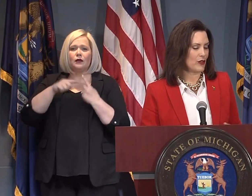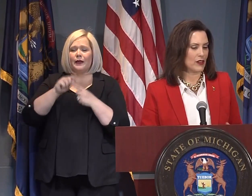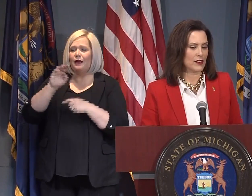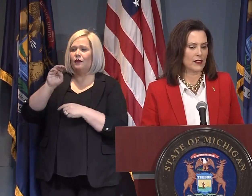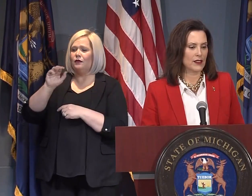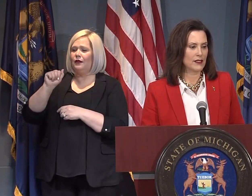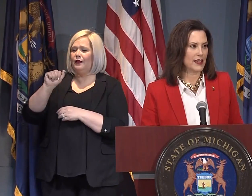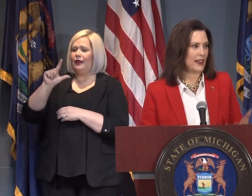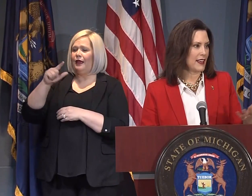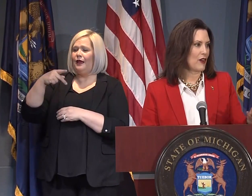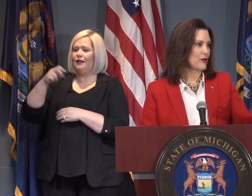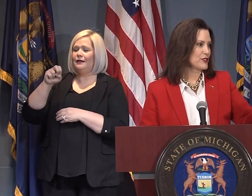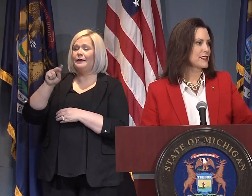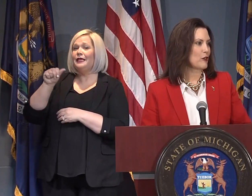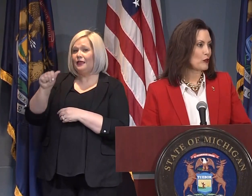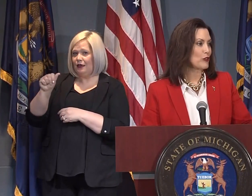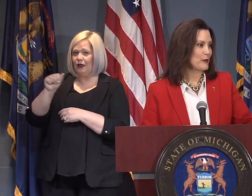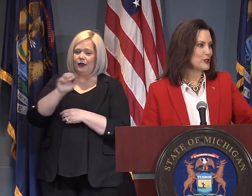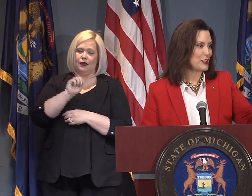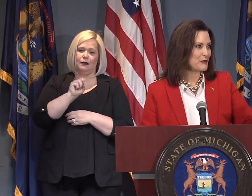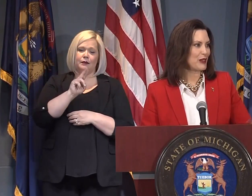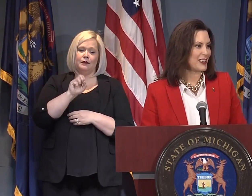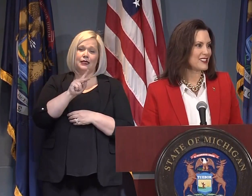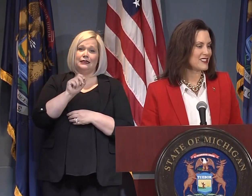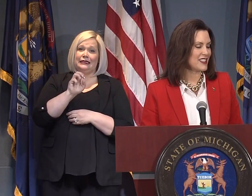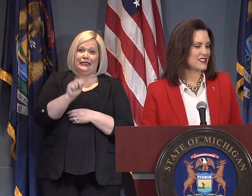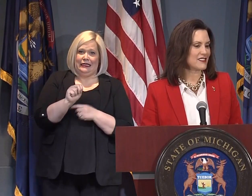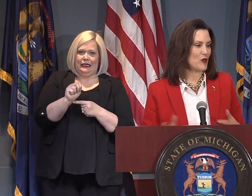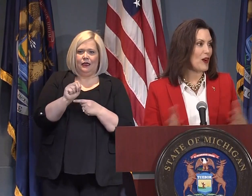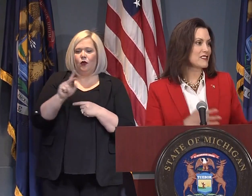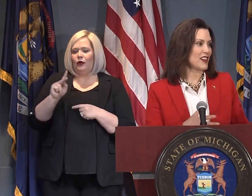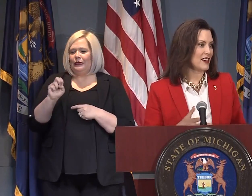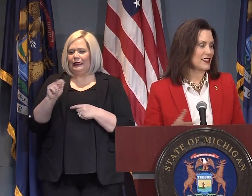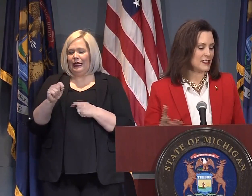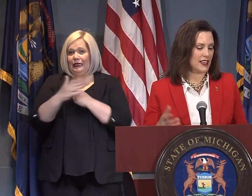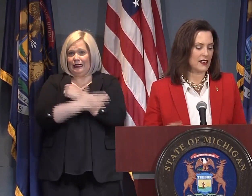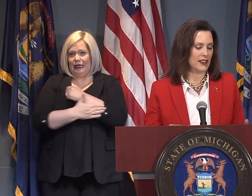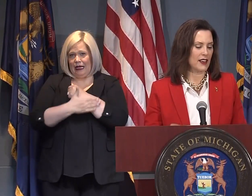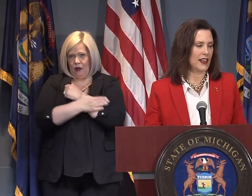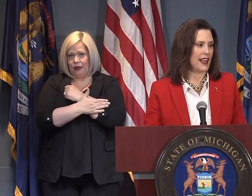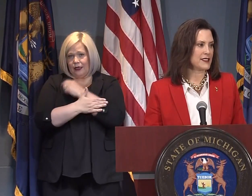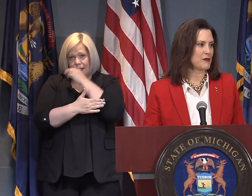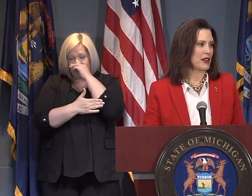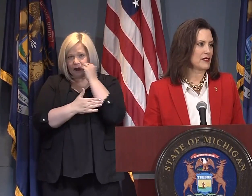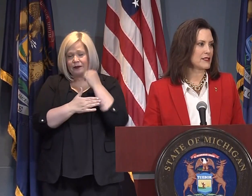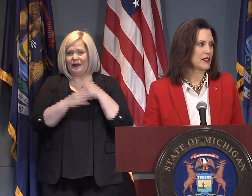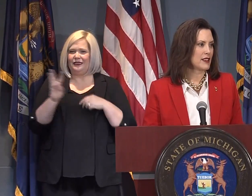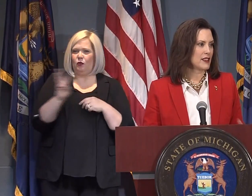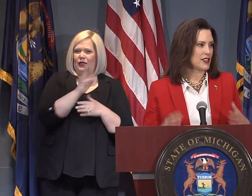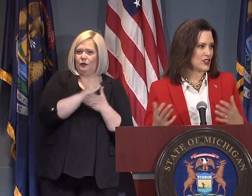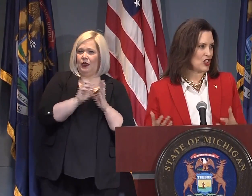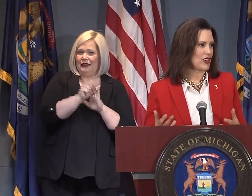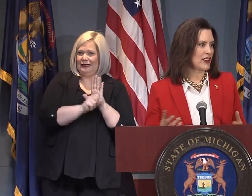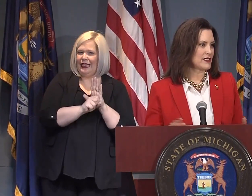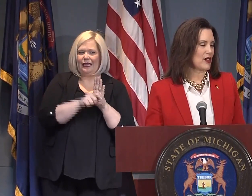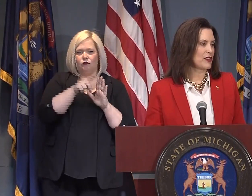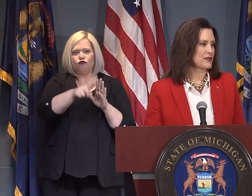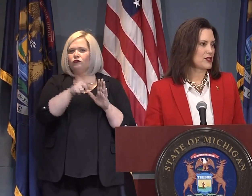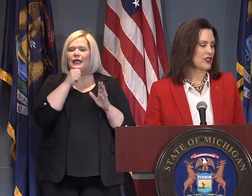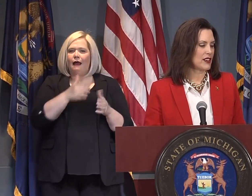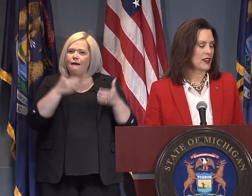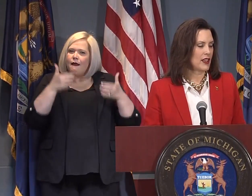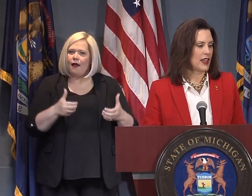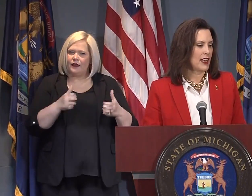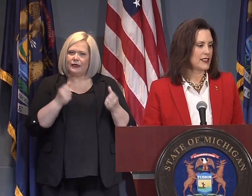Muskegon or Kent County, which is not rural Michigan, but it's the west side of the state, and it hasn't been as concerning as